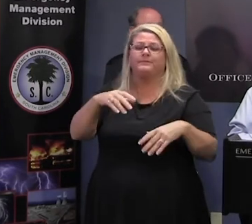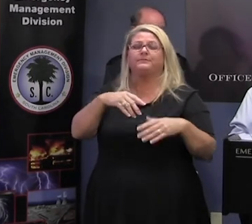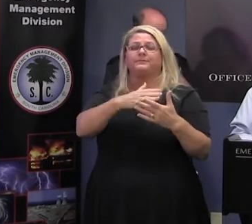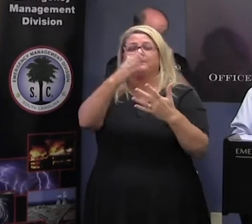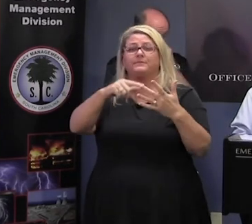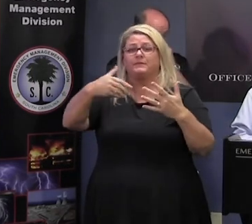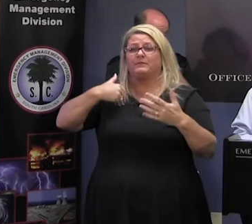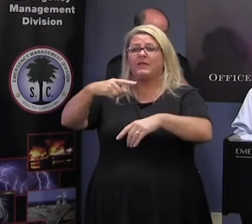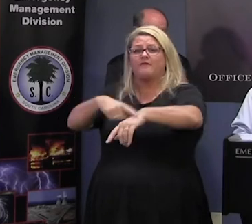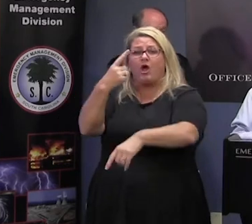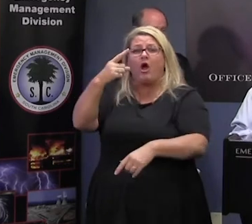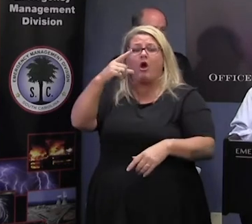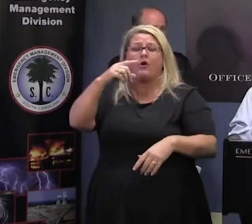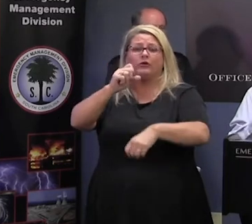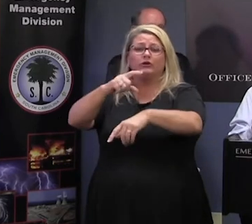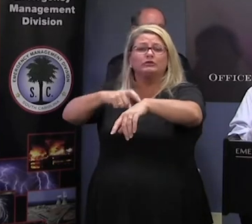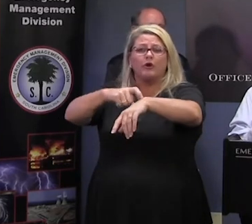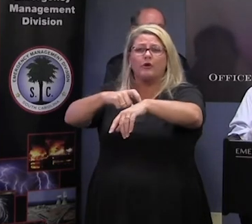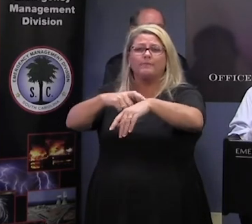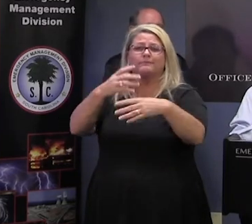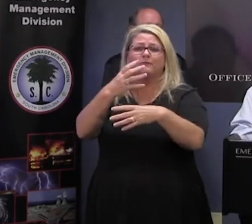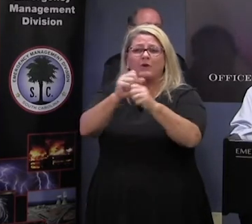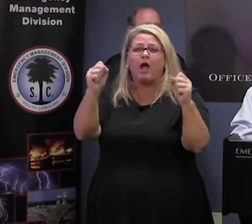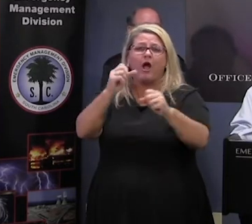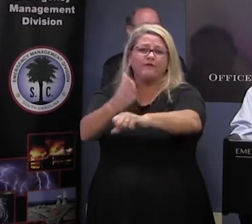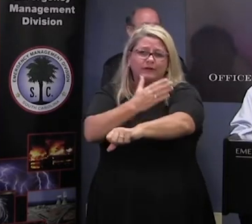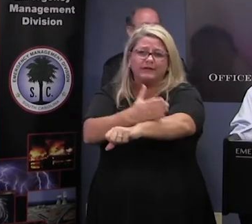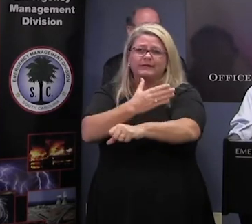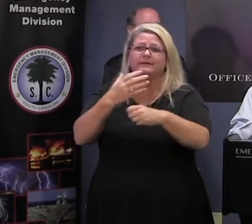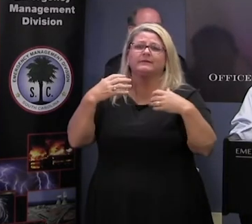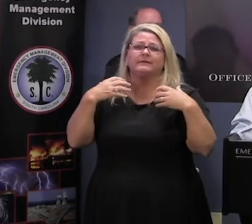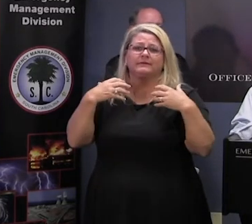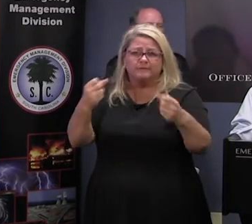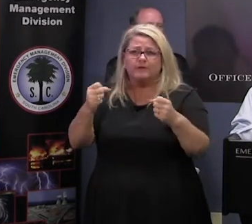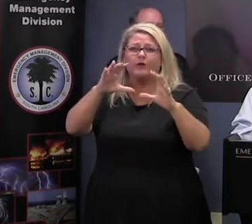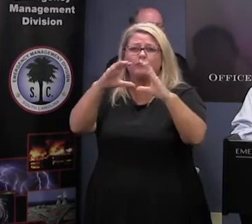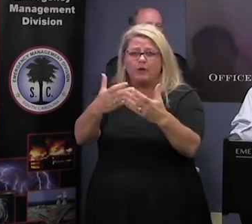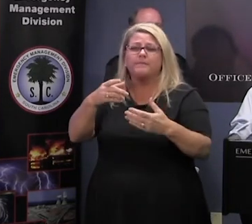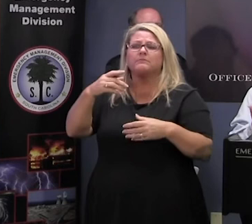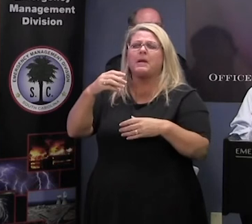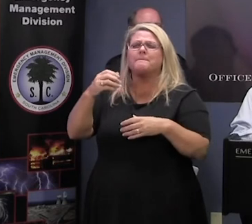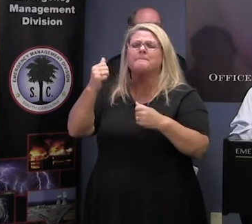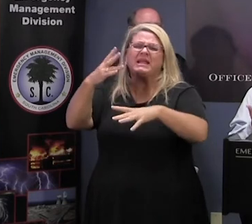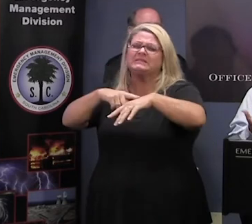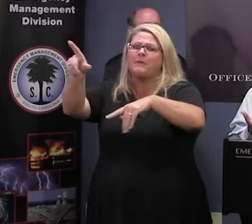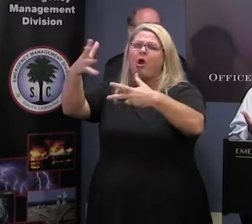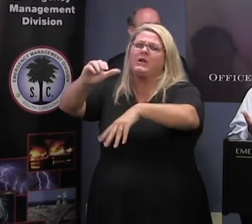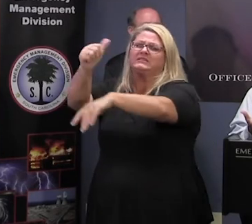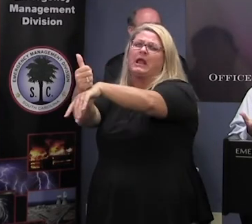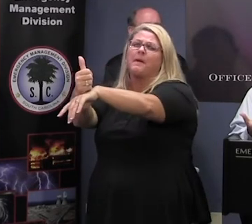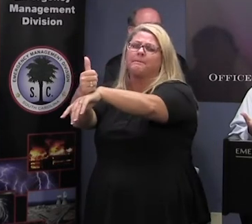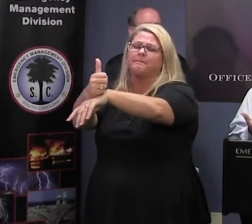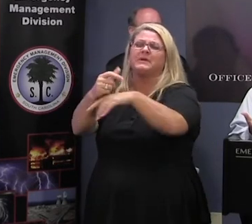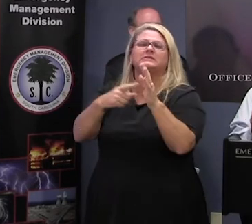organization called a long-term recovery group. Many of them are already stood up from previous events. For counties that don't have those, they may stand those